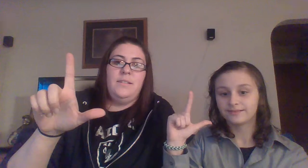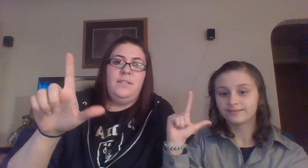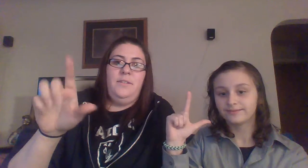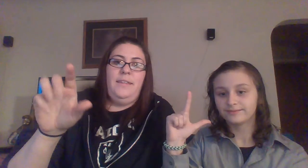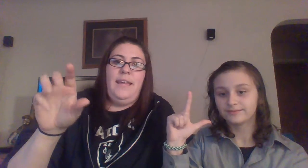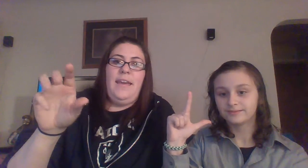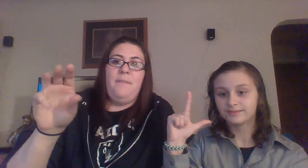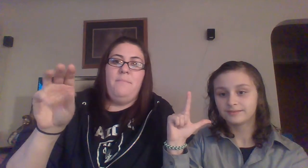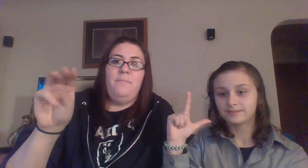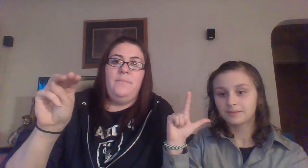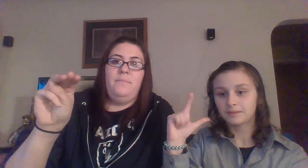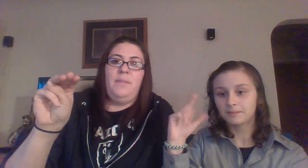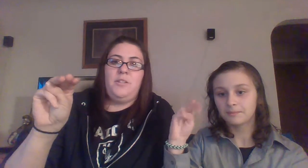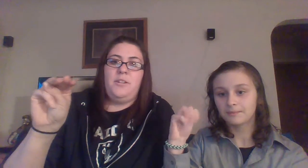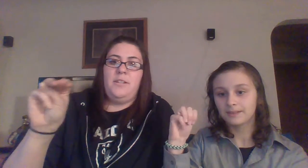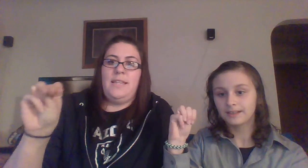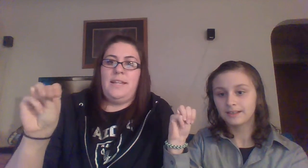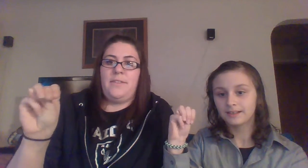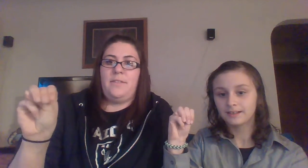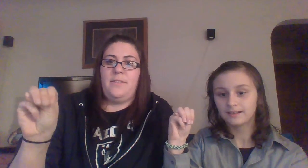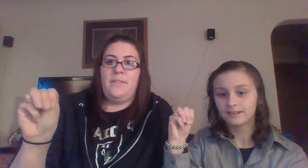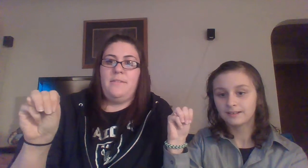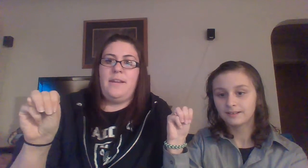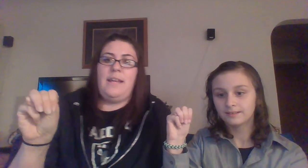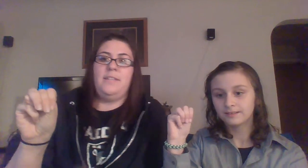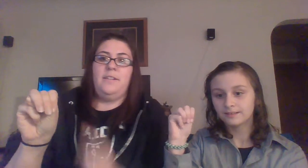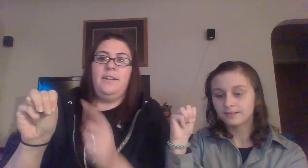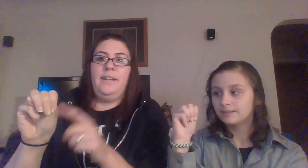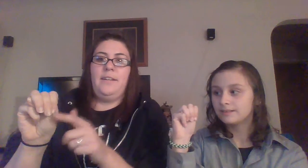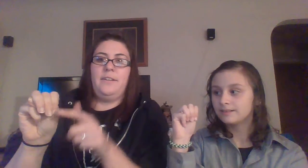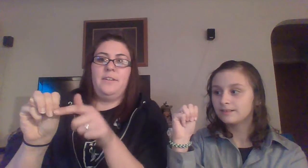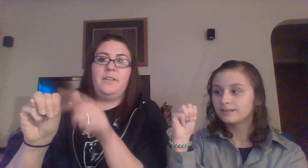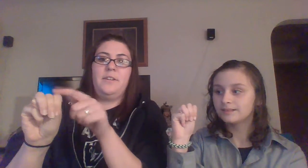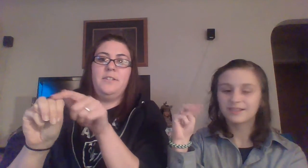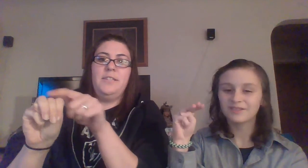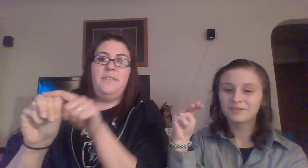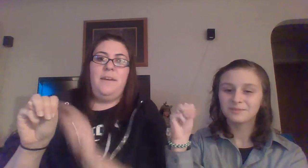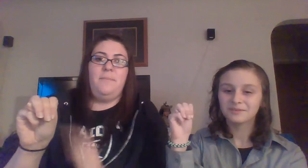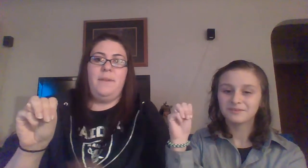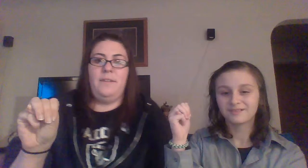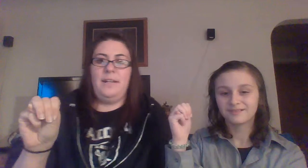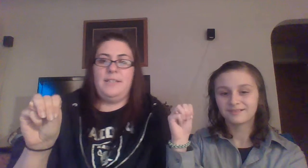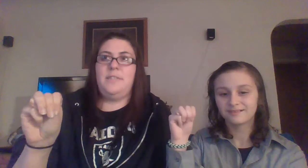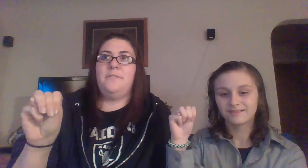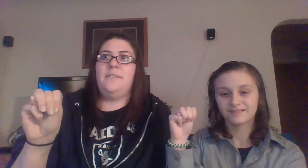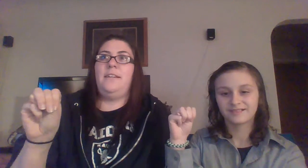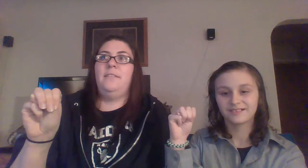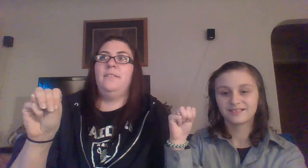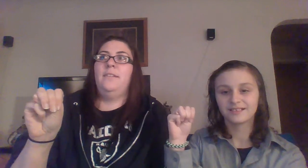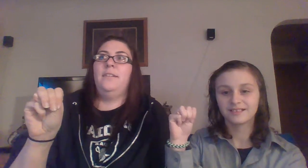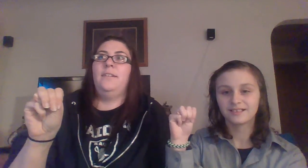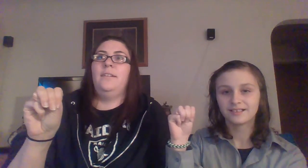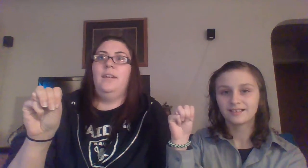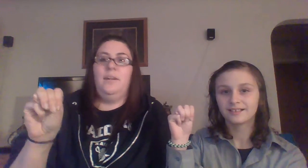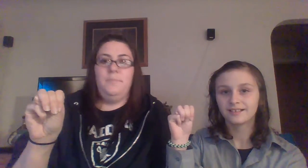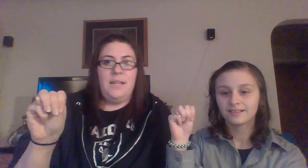So with M, make sure it's like 3. So kind of like the cursive M, how it has 3 humps on